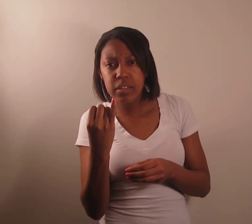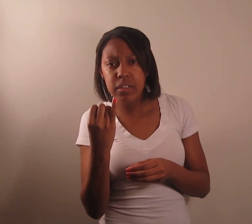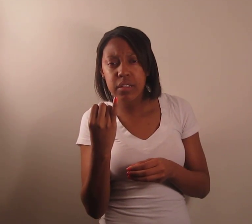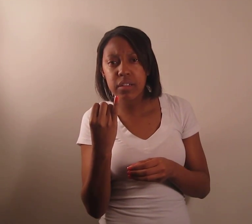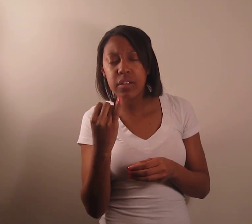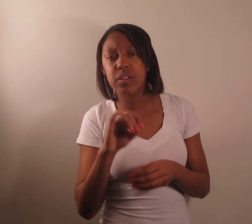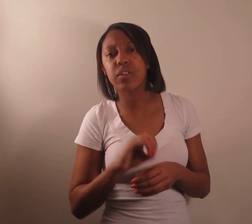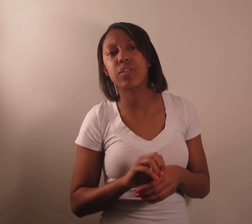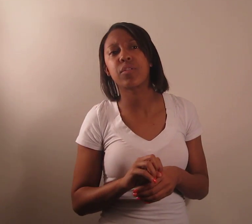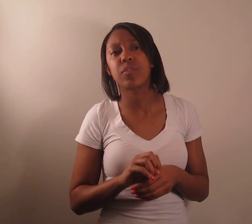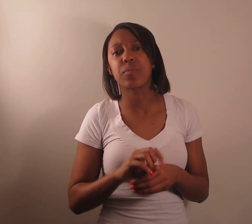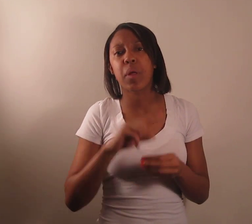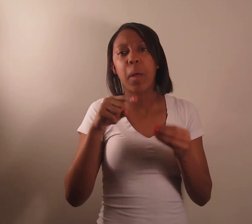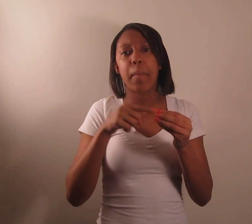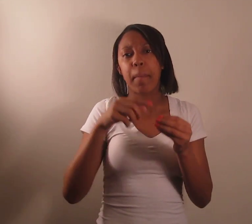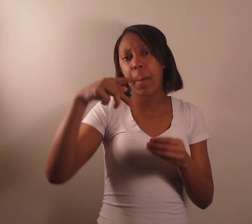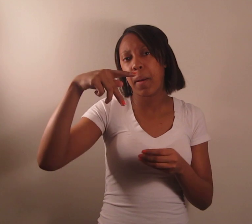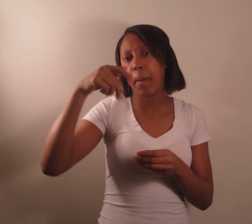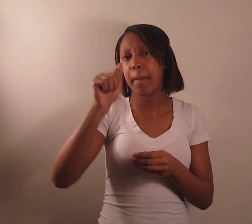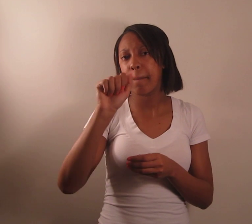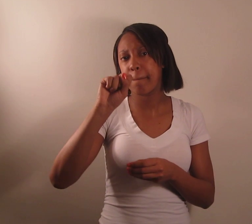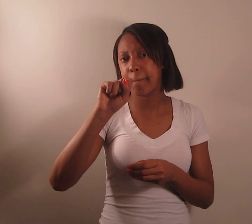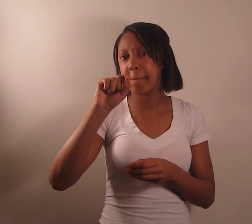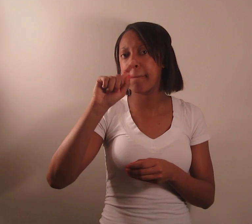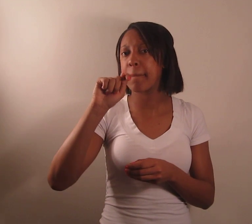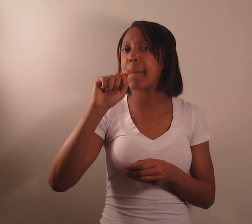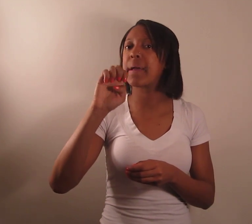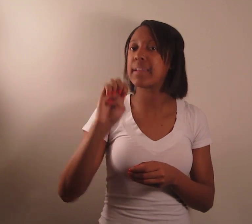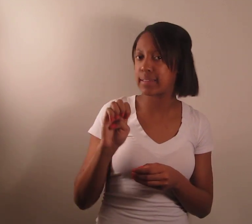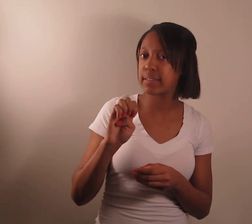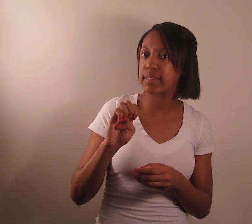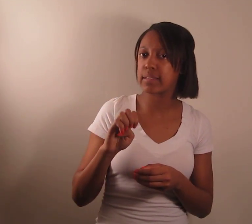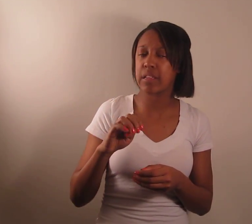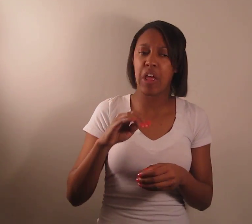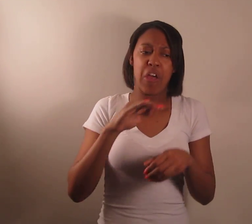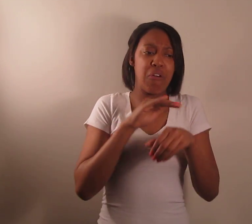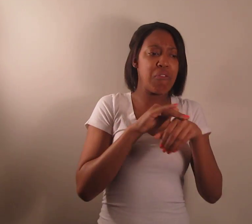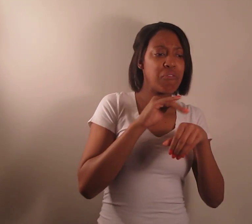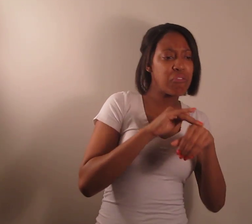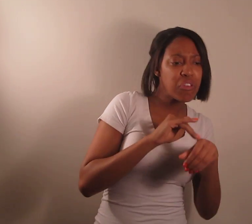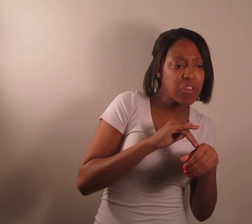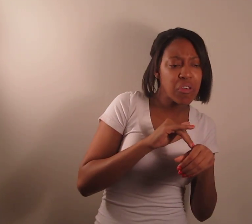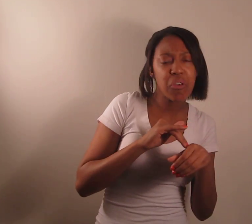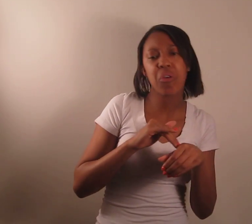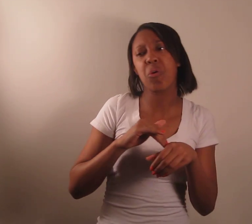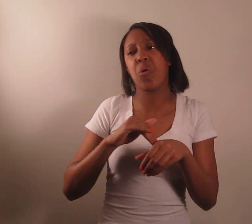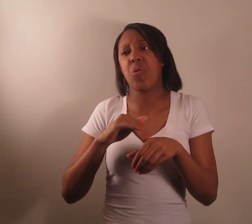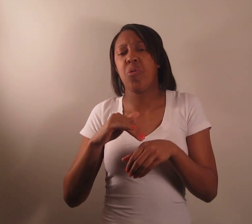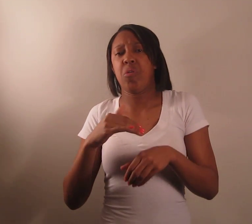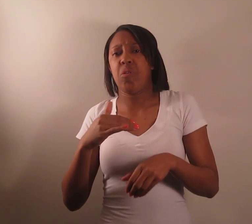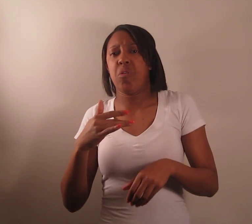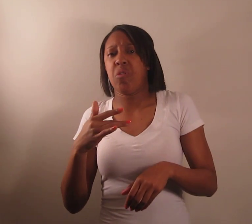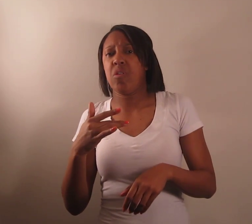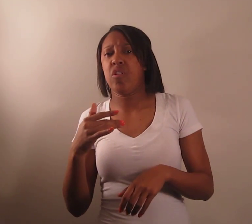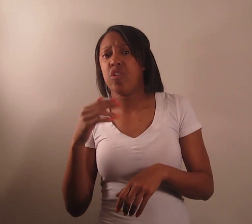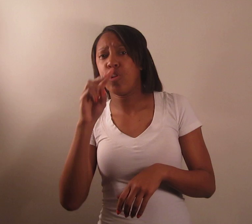regards to what paste is going to feel like, look like, and smell like. What do you think paste should feel